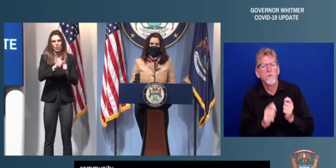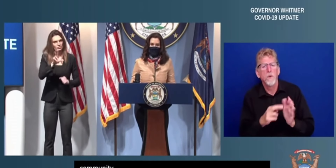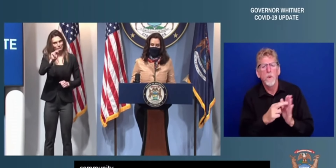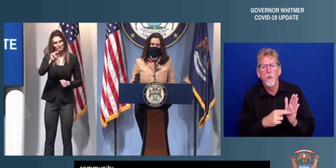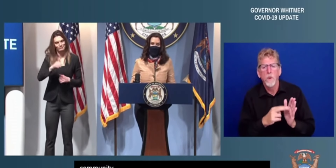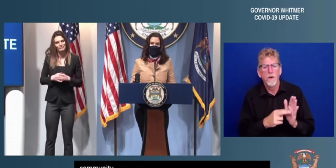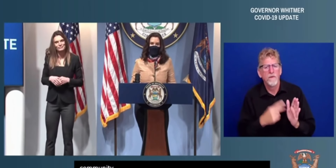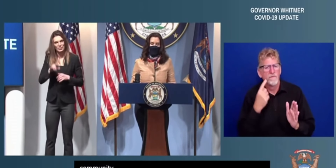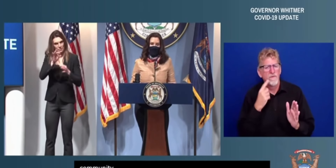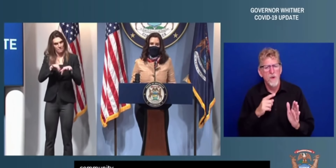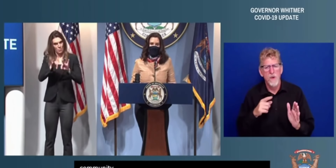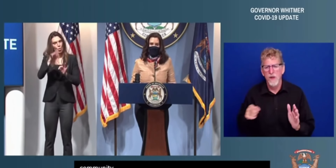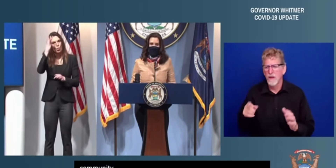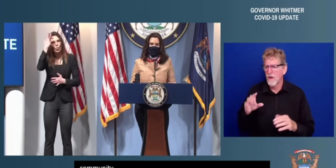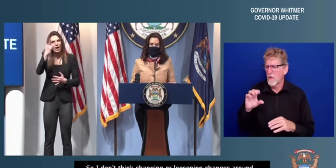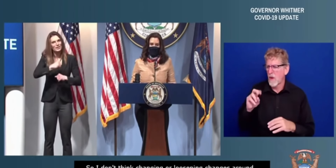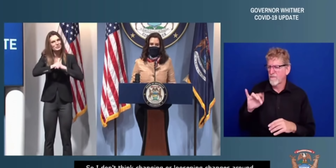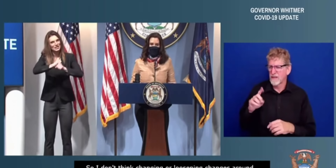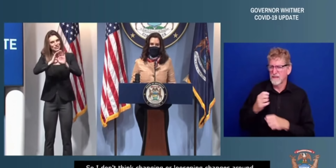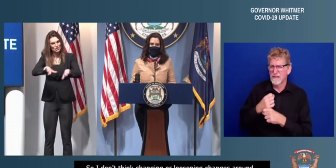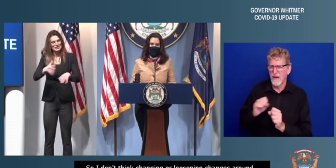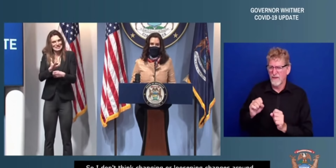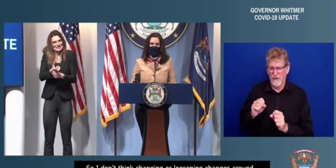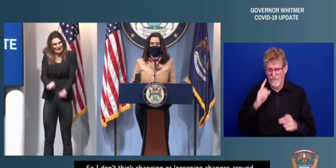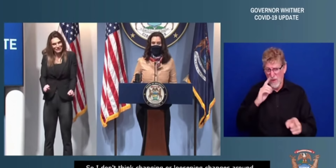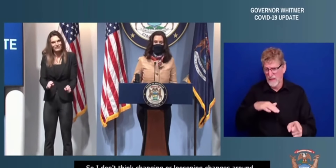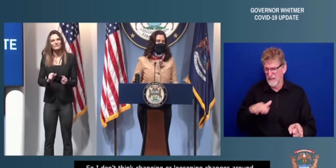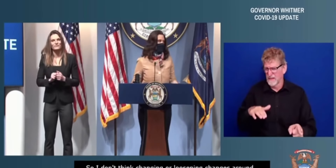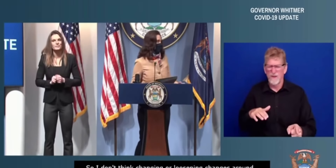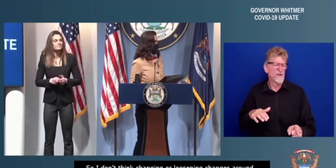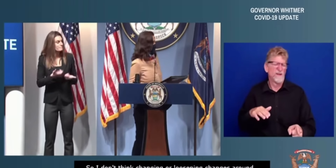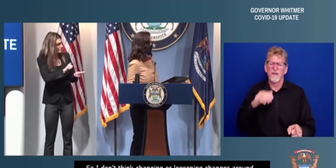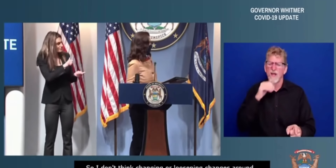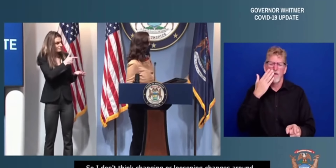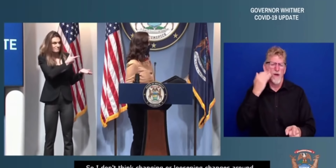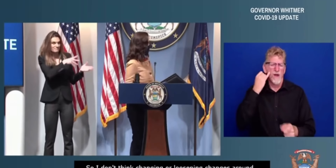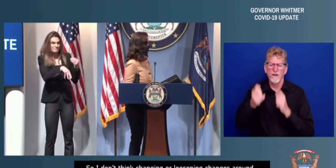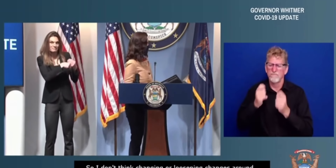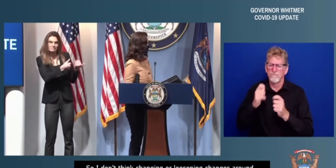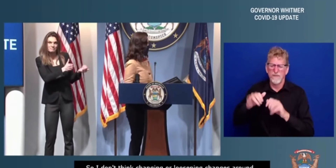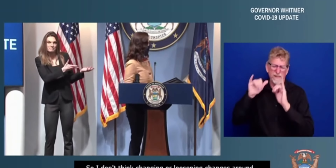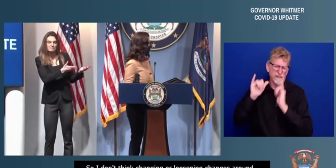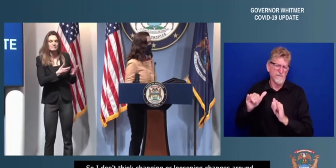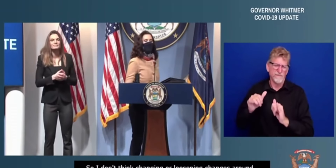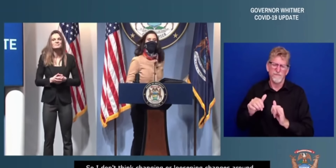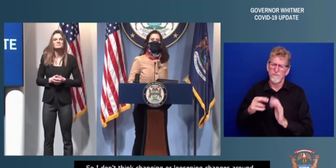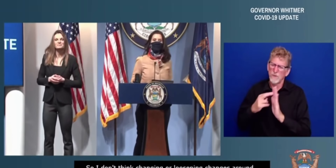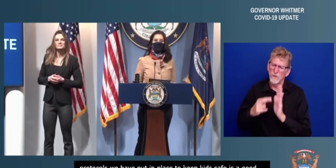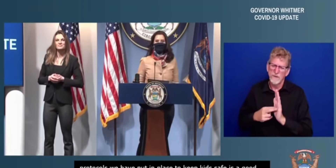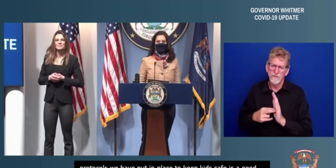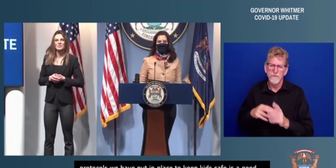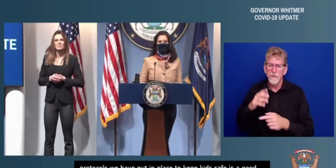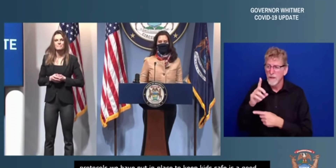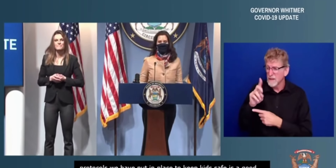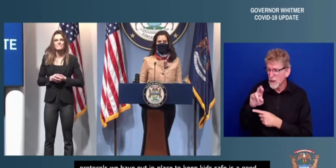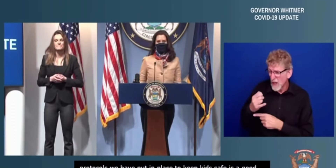keep kids safe is a good idea at this juncture. I don't know if Dr. J, you've got anything you want to add? Okay.